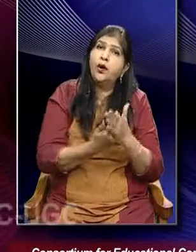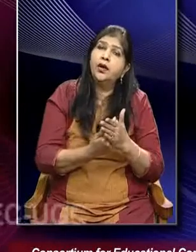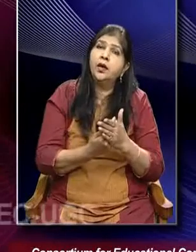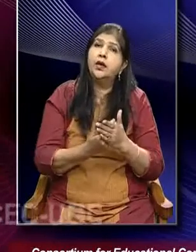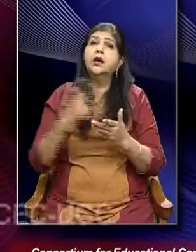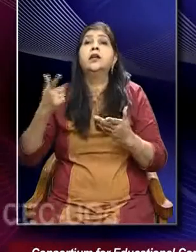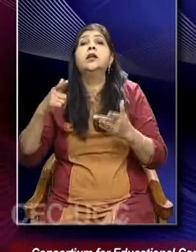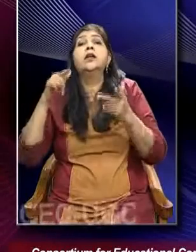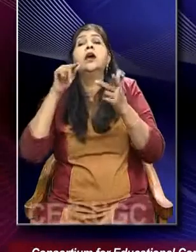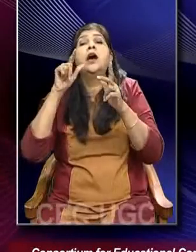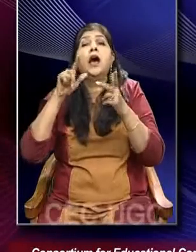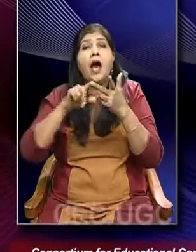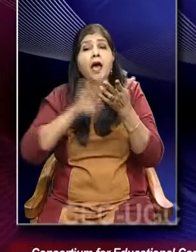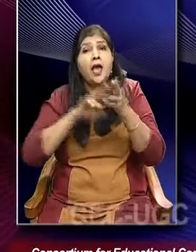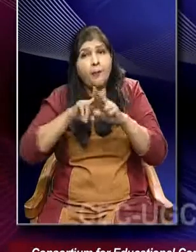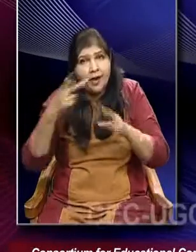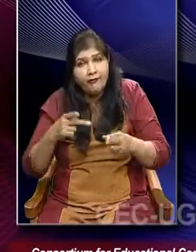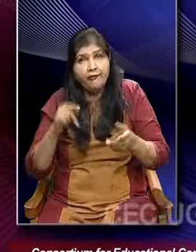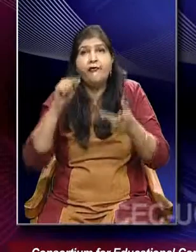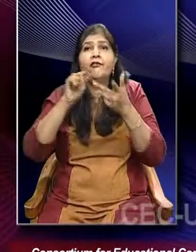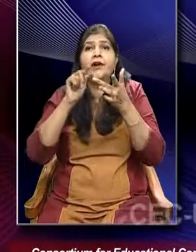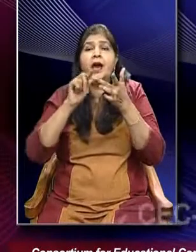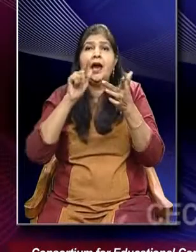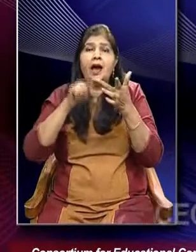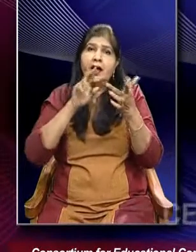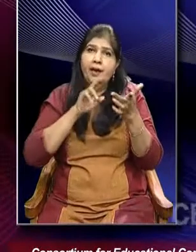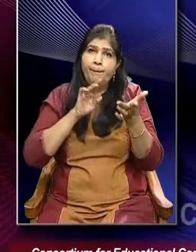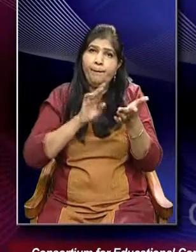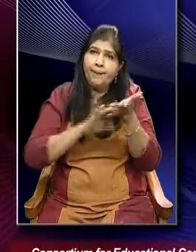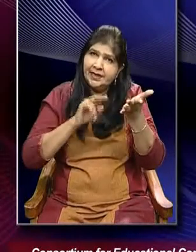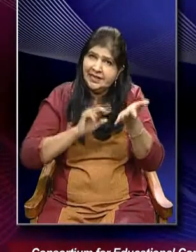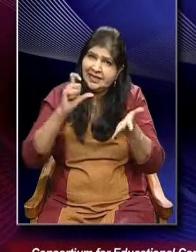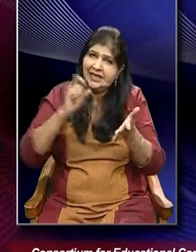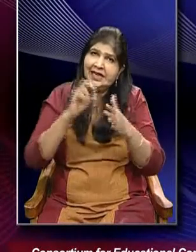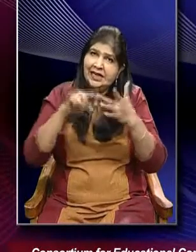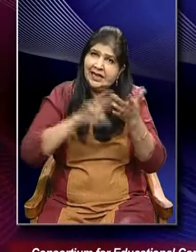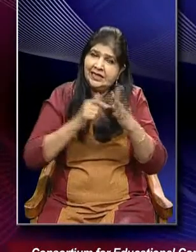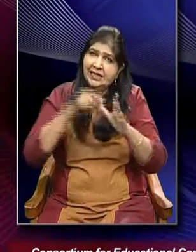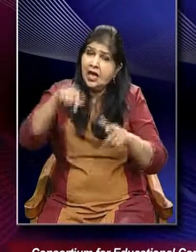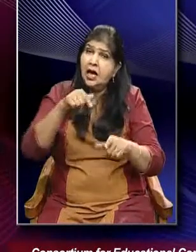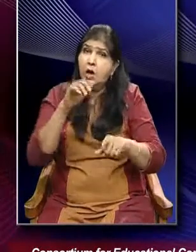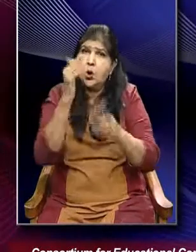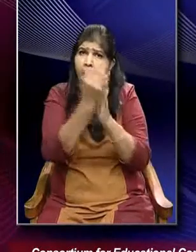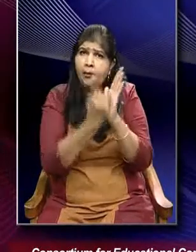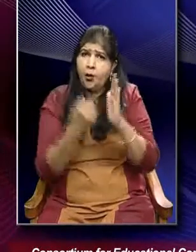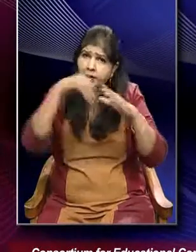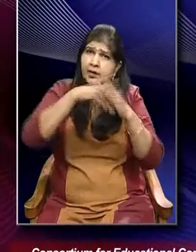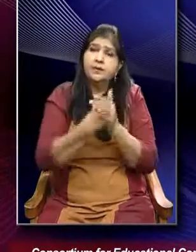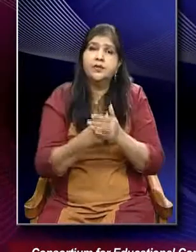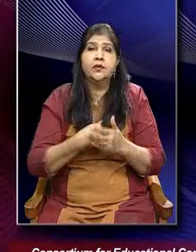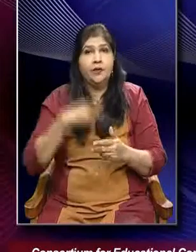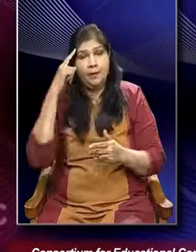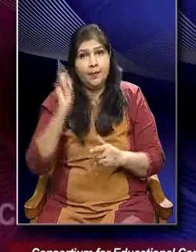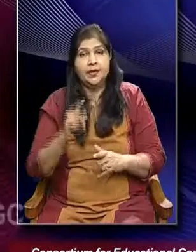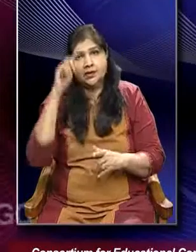Woods institutions, MNCs and TNCs are indeed playing an important role, and we must understand that.